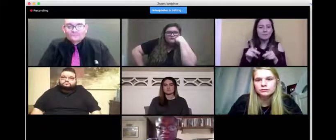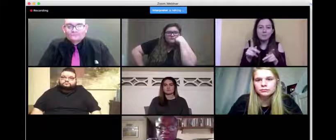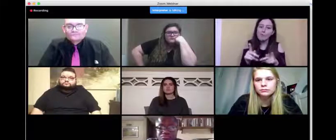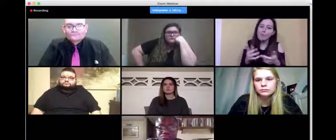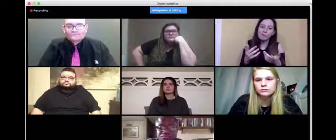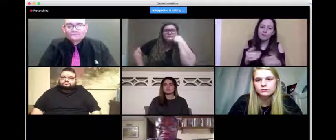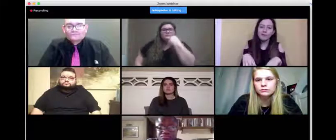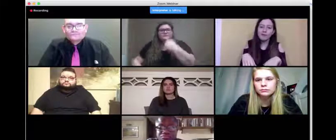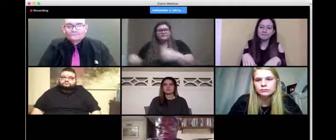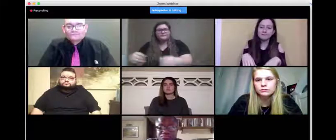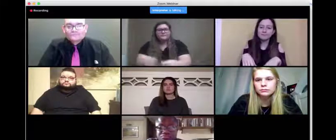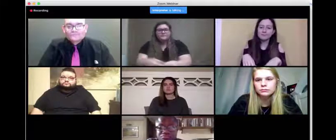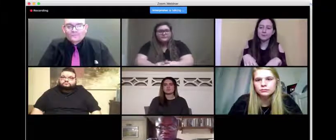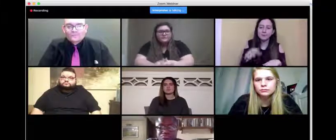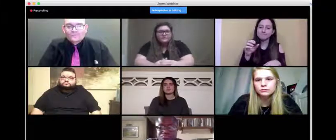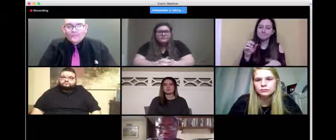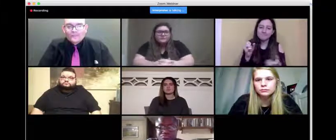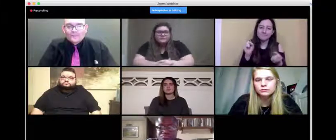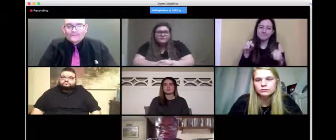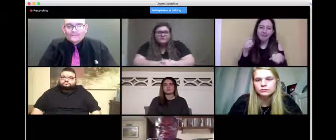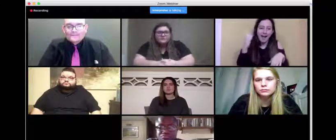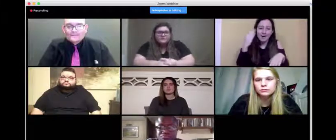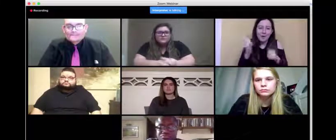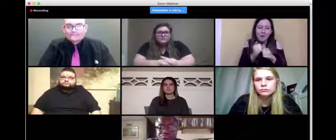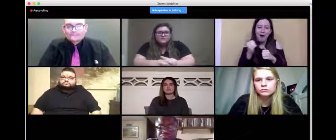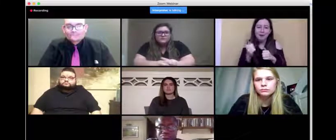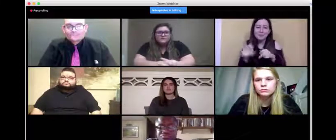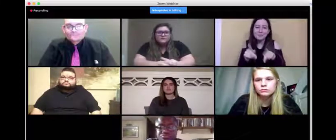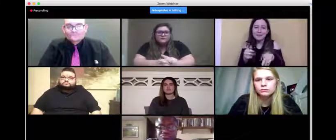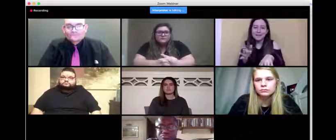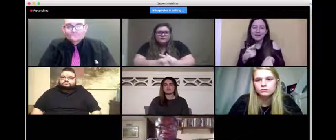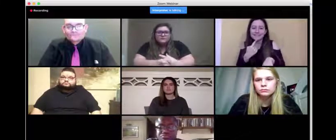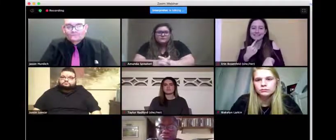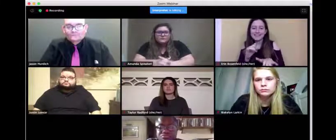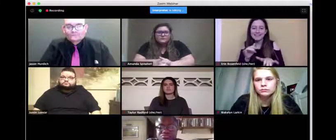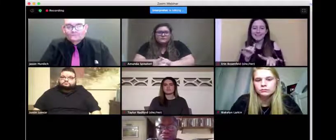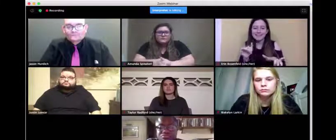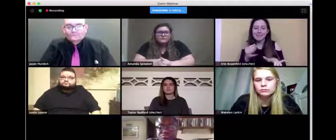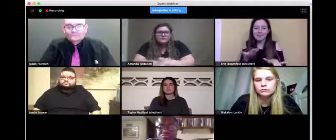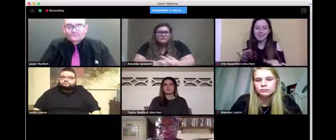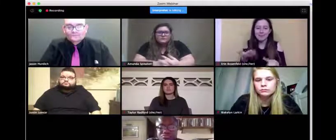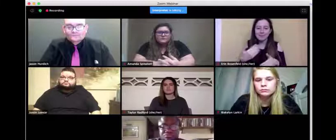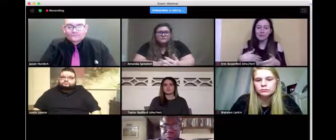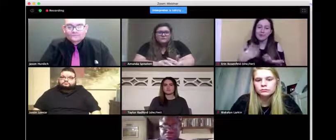all the people have said the same thing. So yes, I agree.